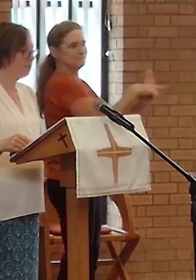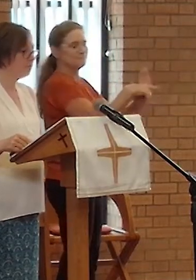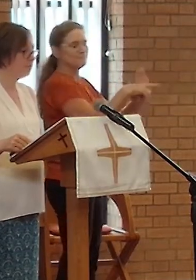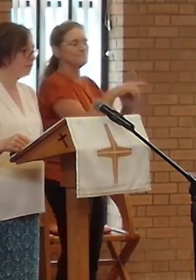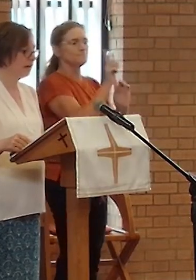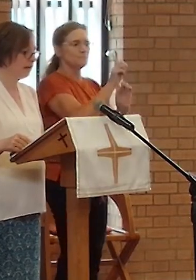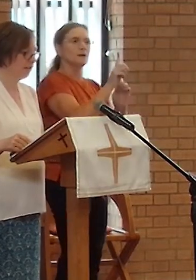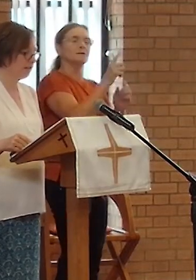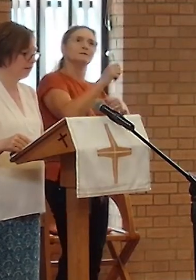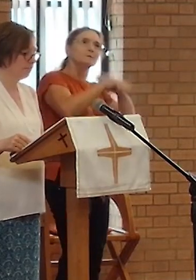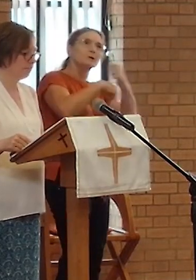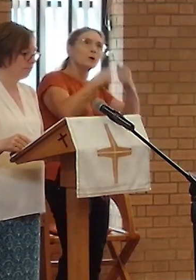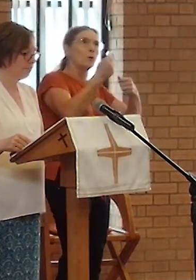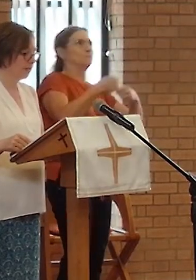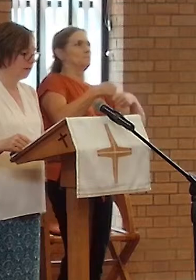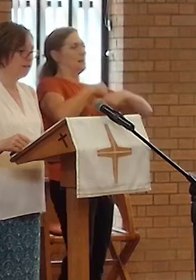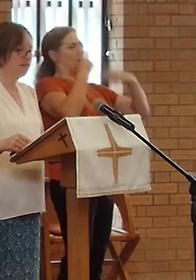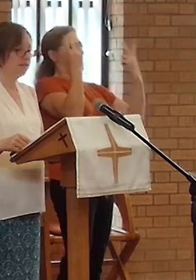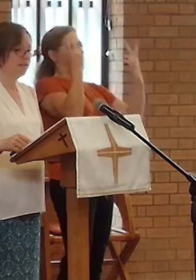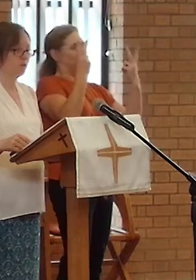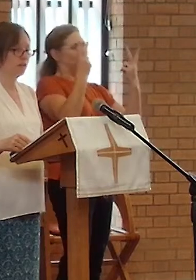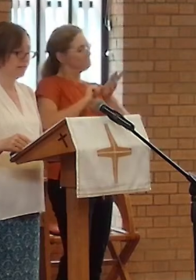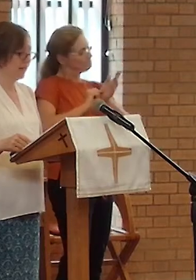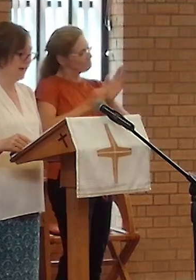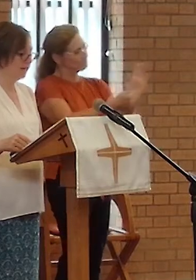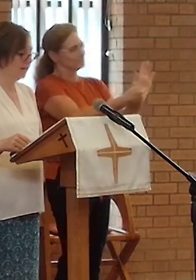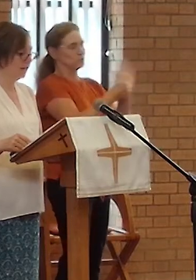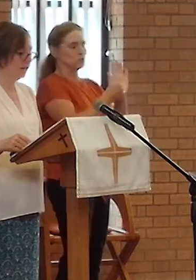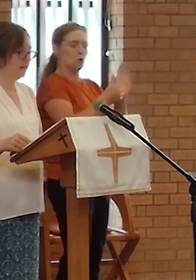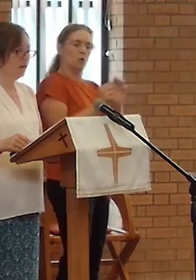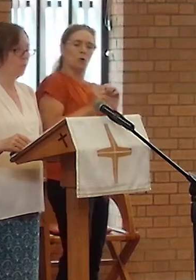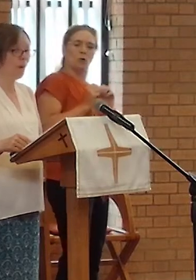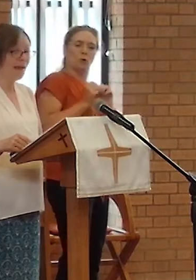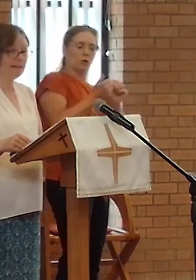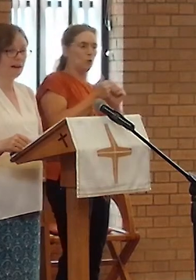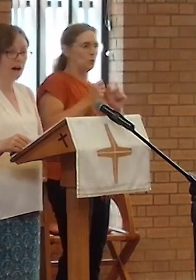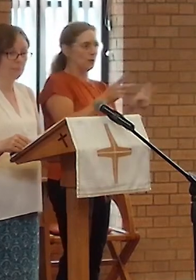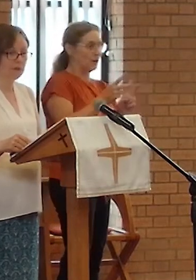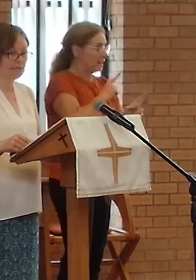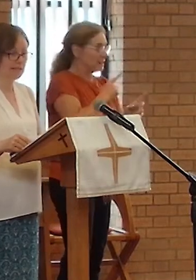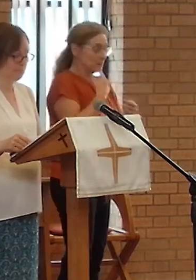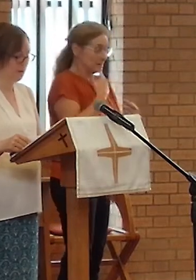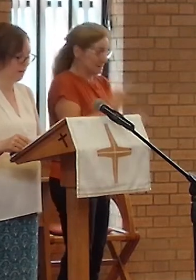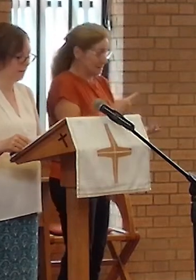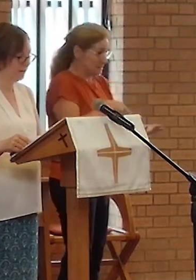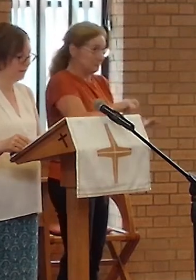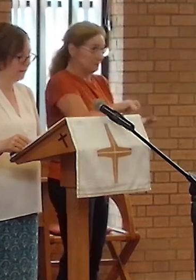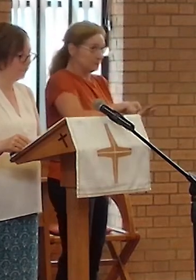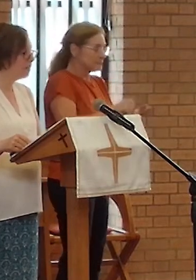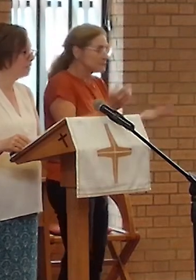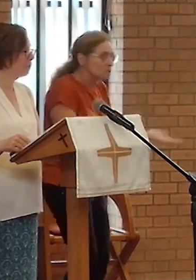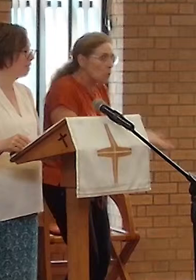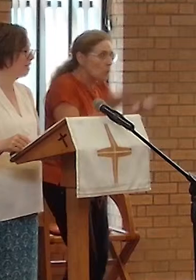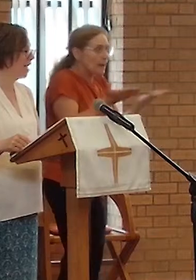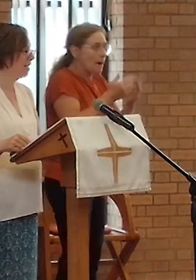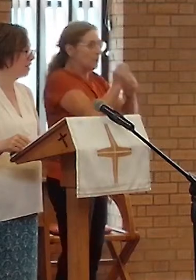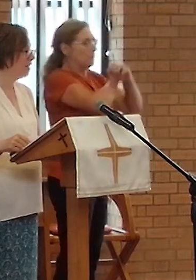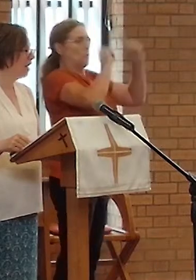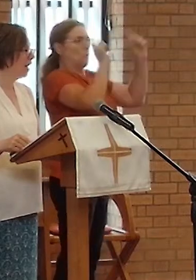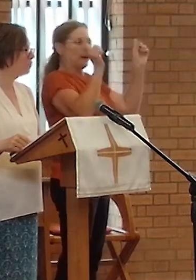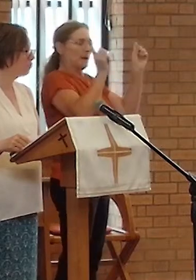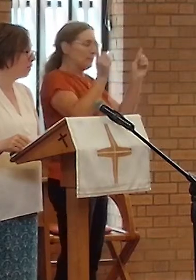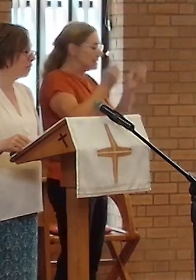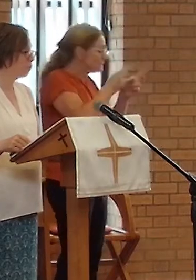becomes a light. This is why it is said, "Wake up, sleeper, rise from the dead,